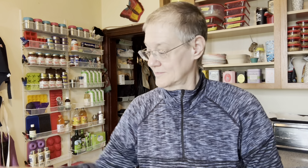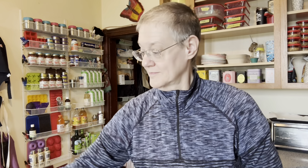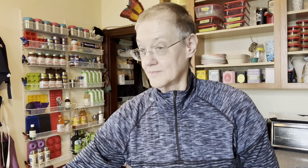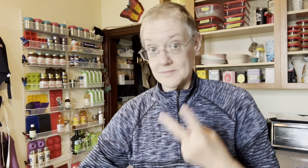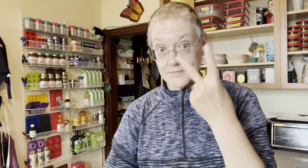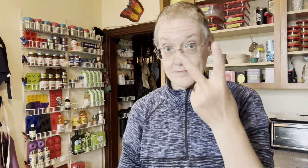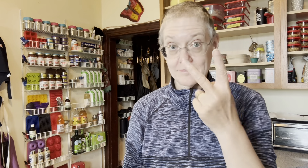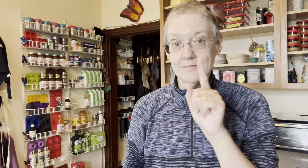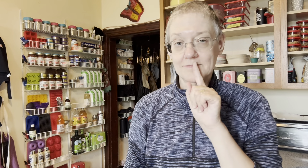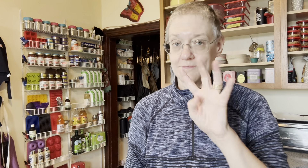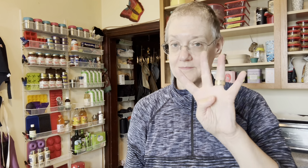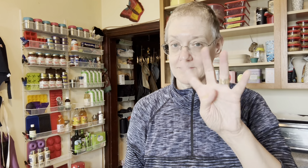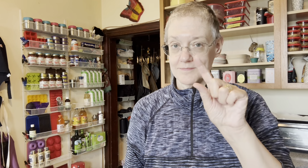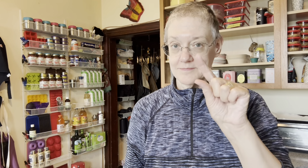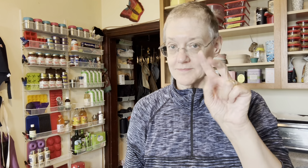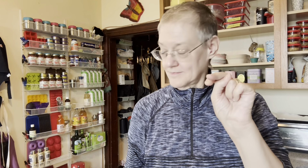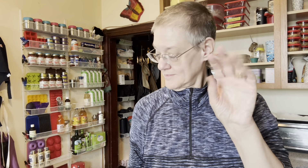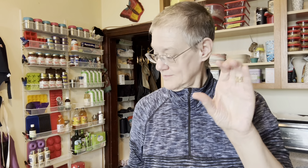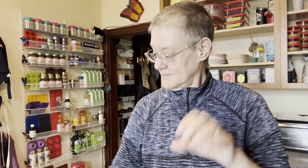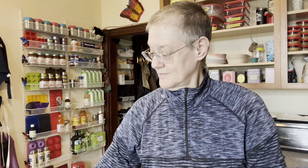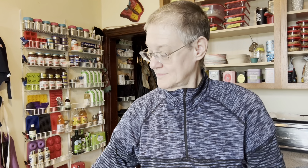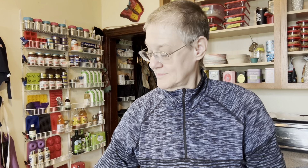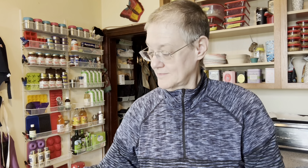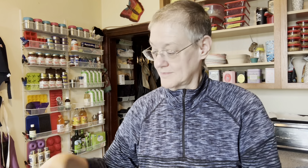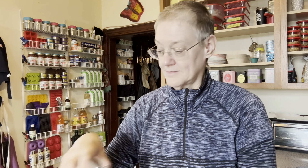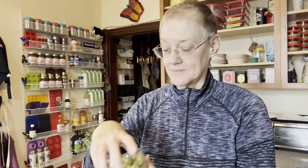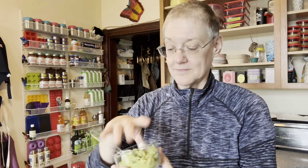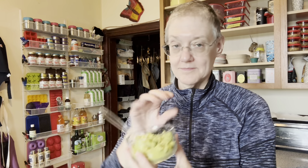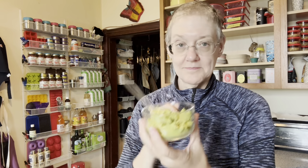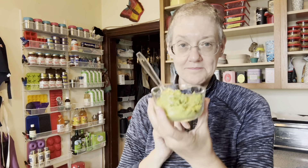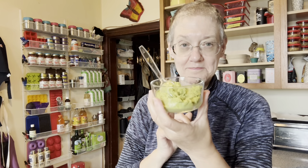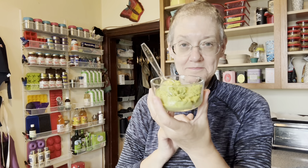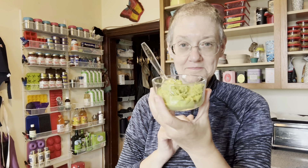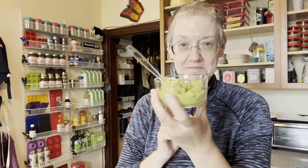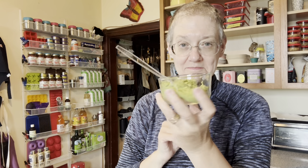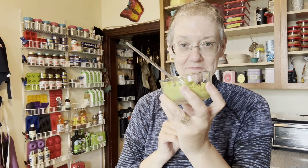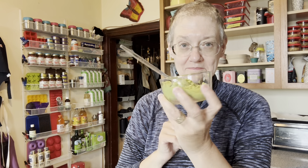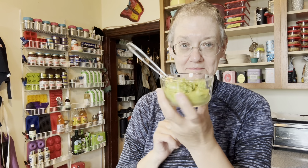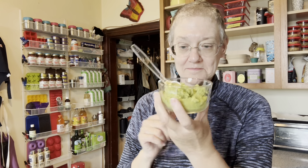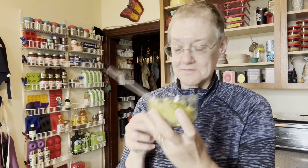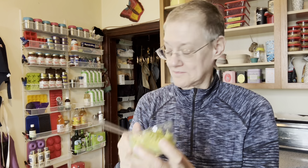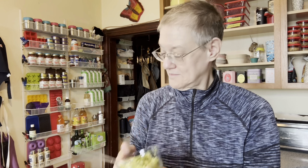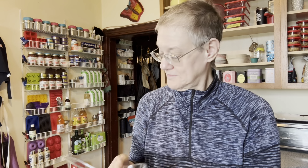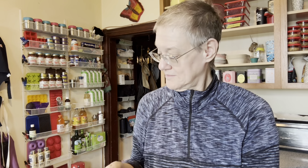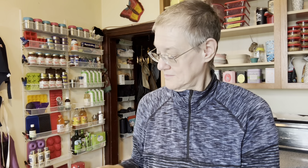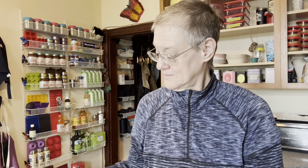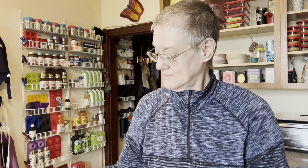net carbs each package, so that's going to be 4 grams of net carbs in the guacamole.